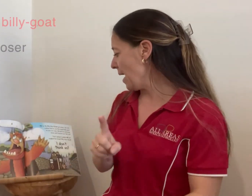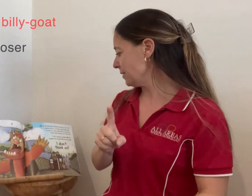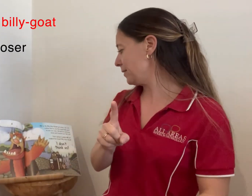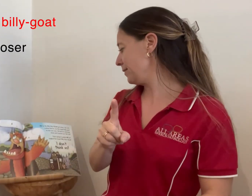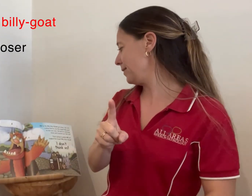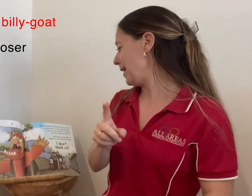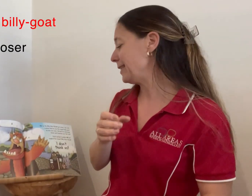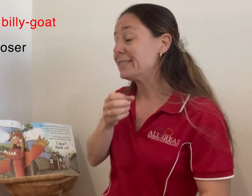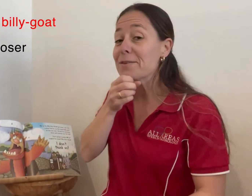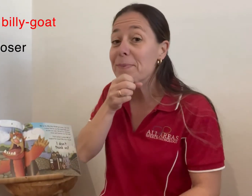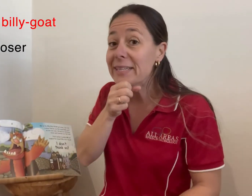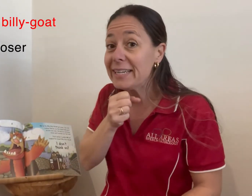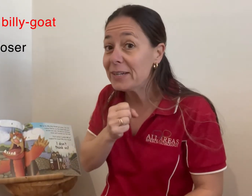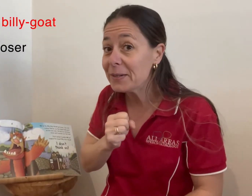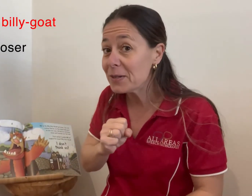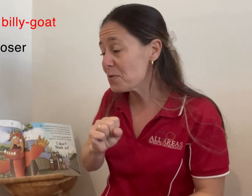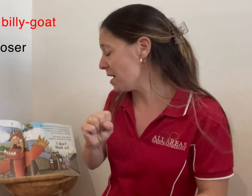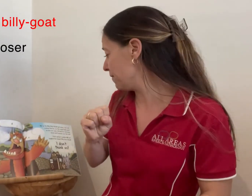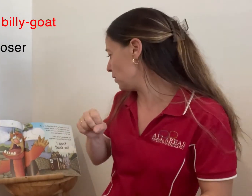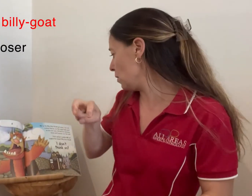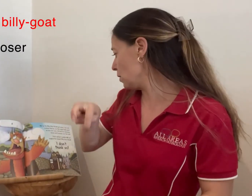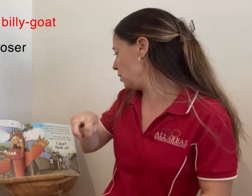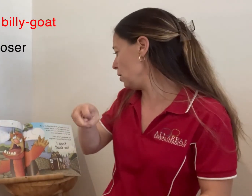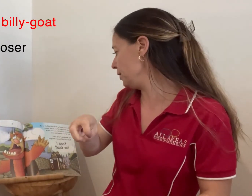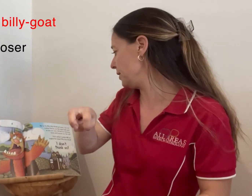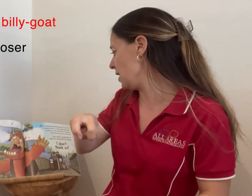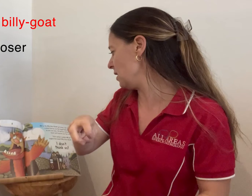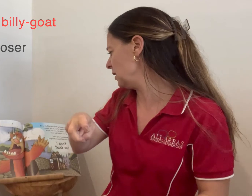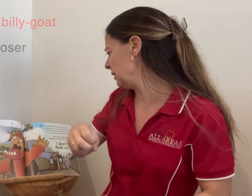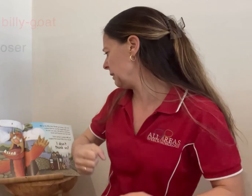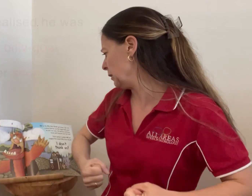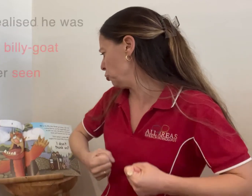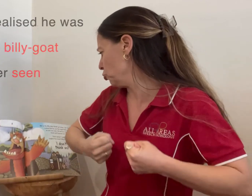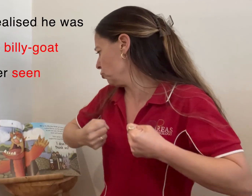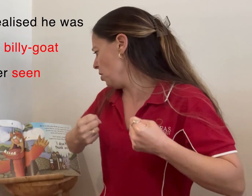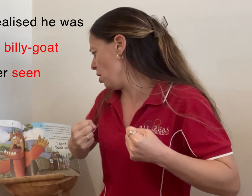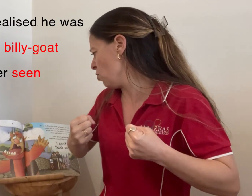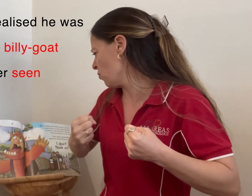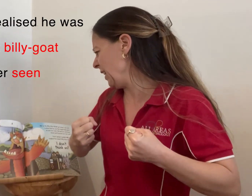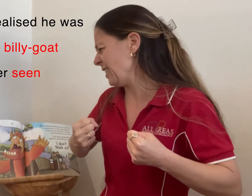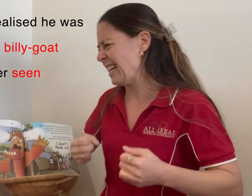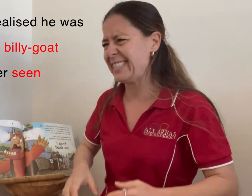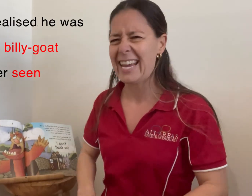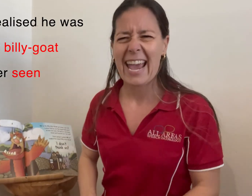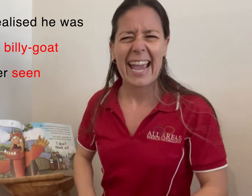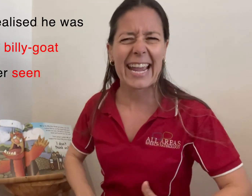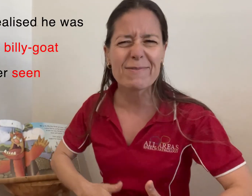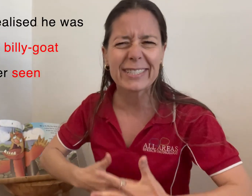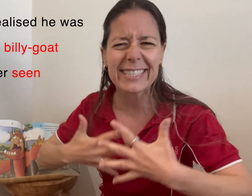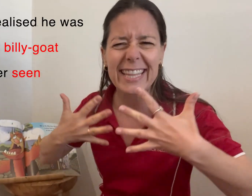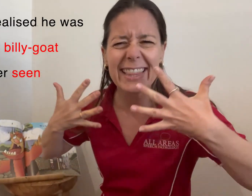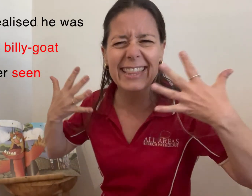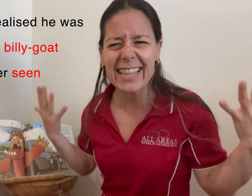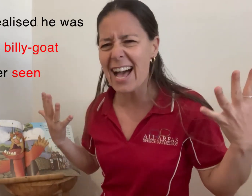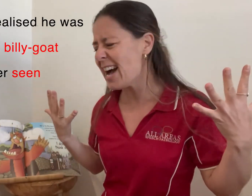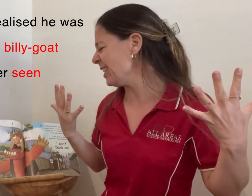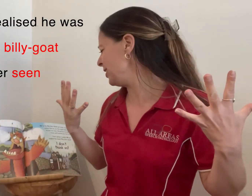But as the Billy Goat Gruff got closer, the troll realised he was the